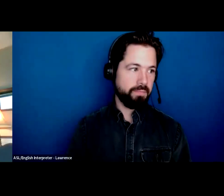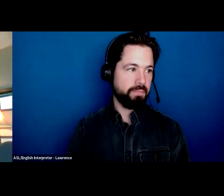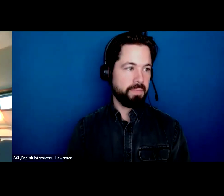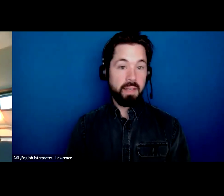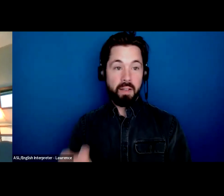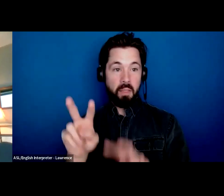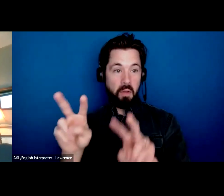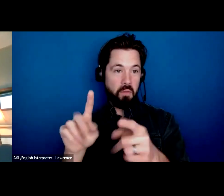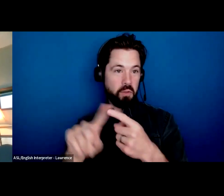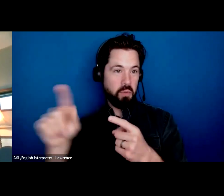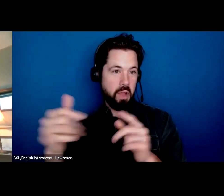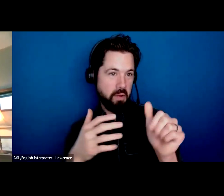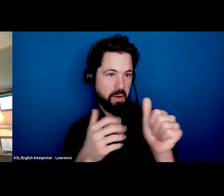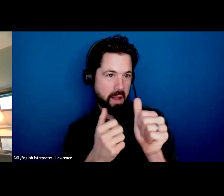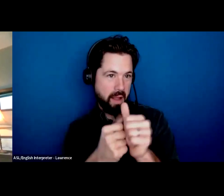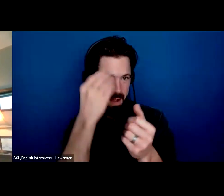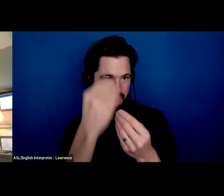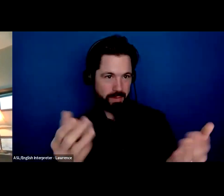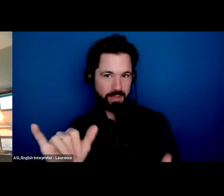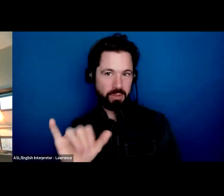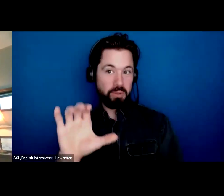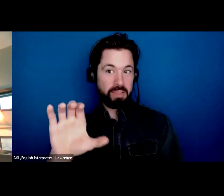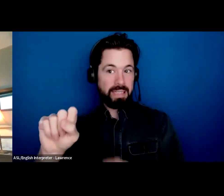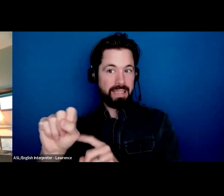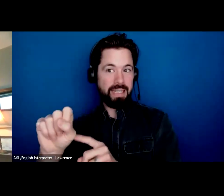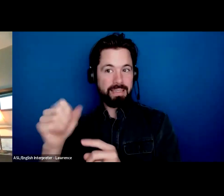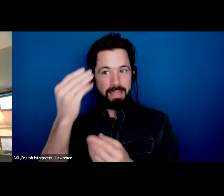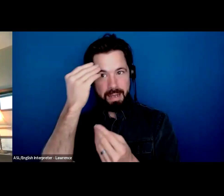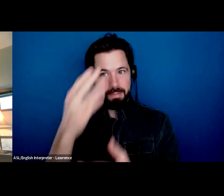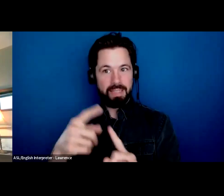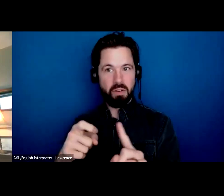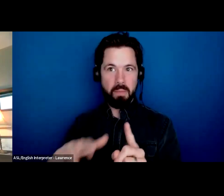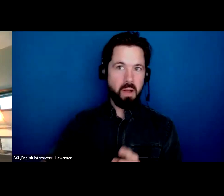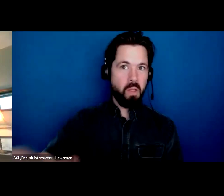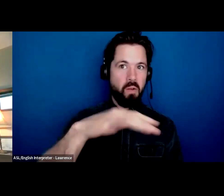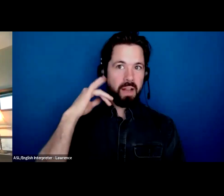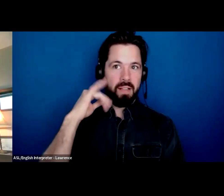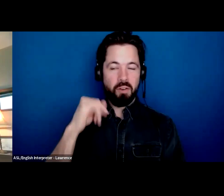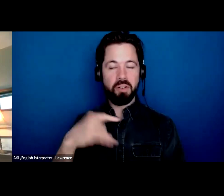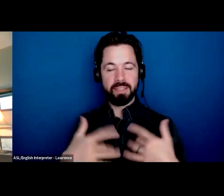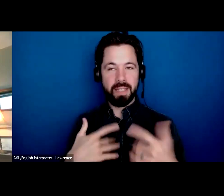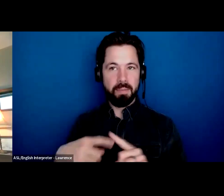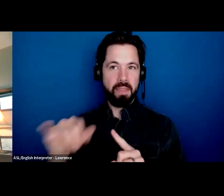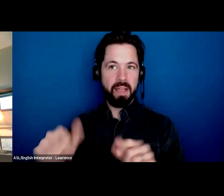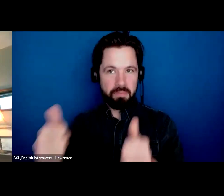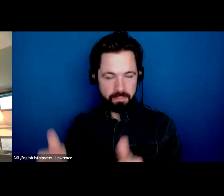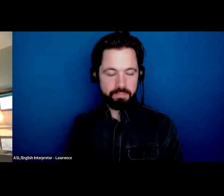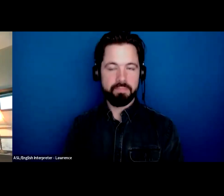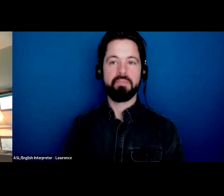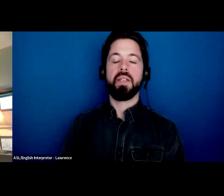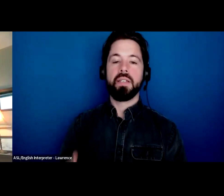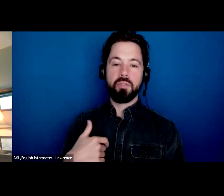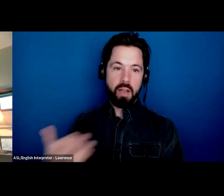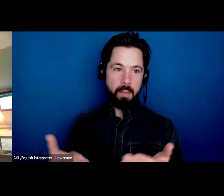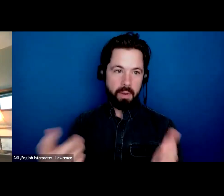Looking forward to the other updates, especially those CSS updates from around the state. That sounds exciting. So I'm here as a